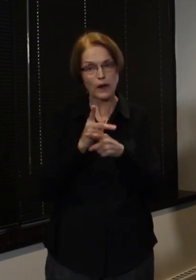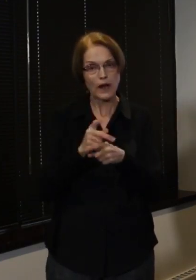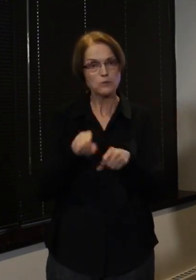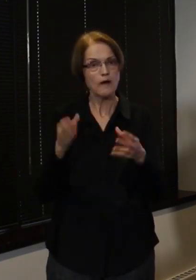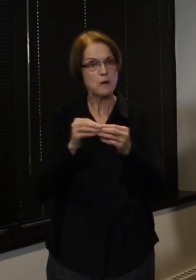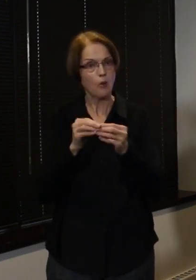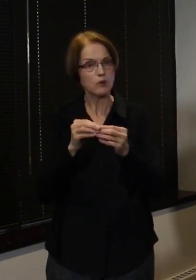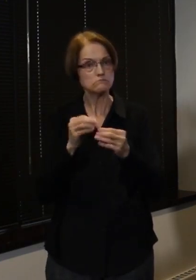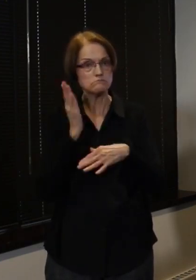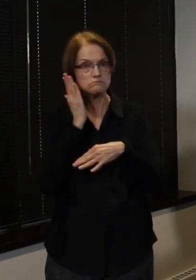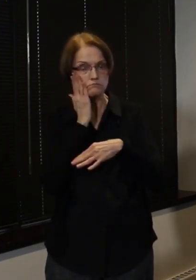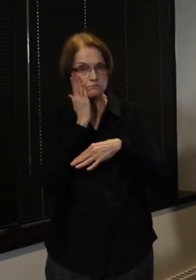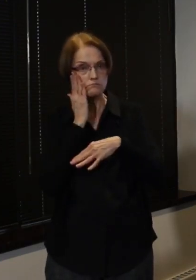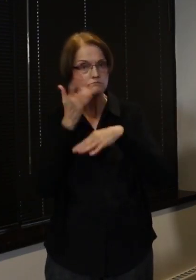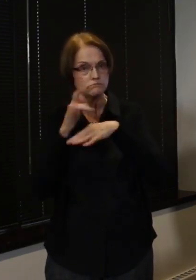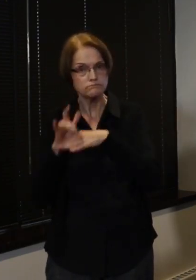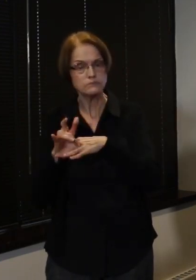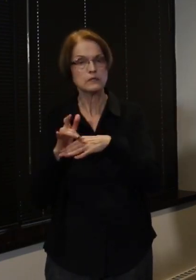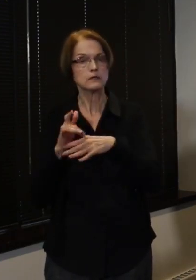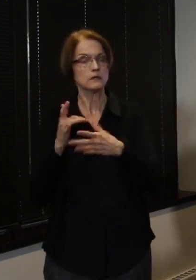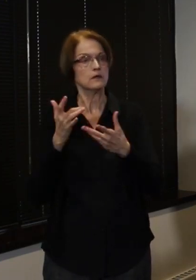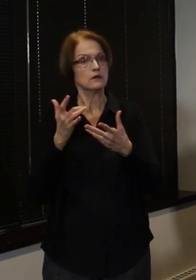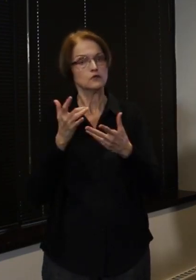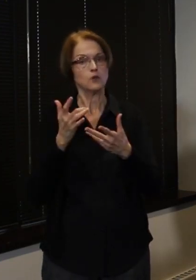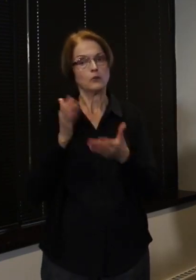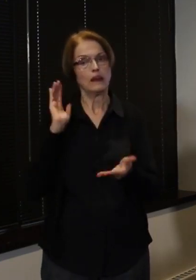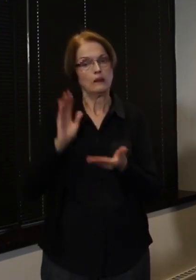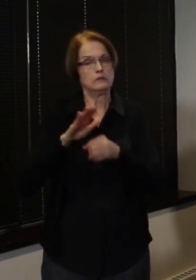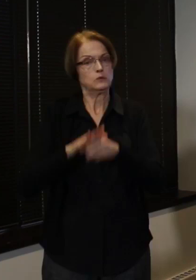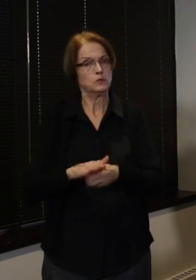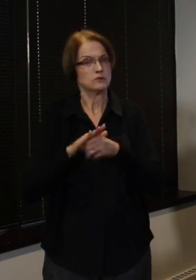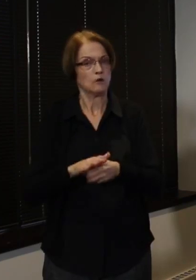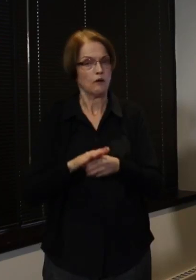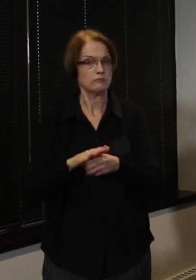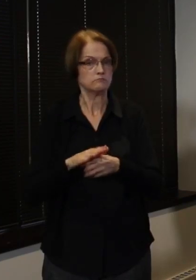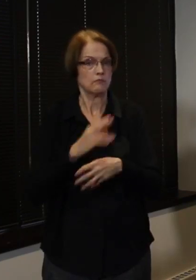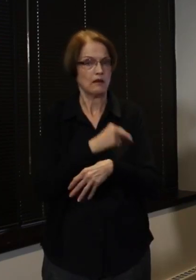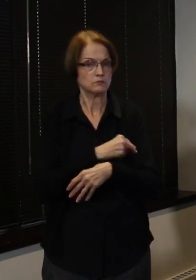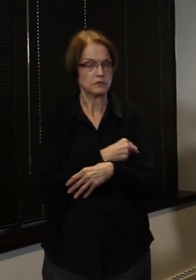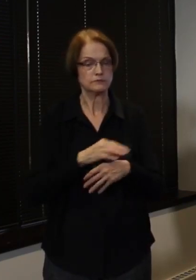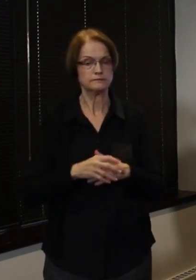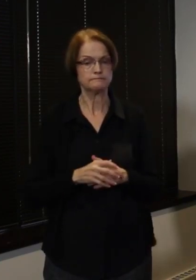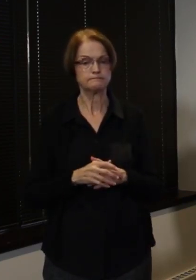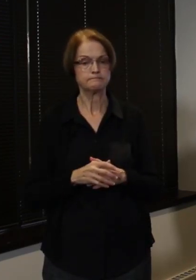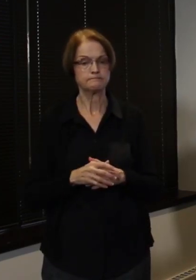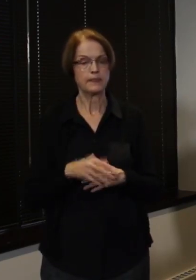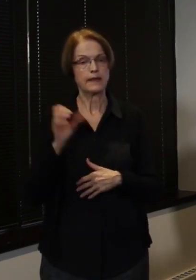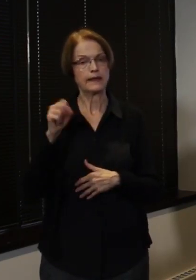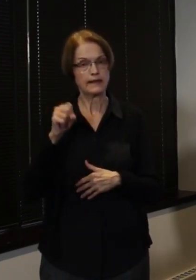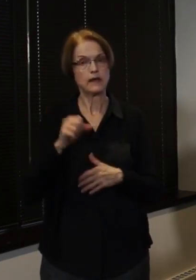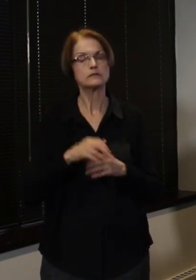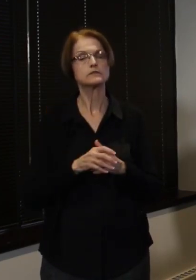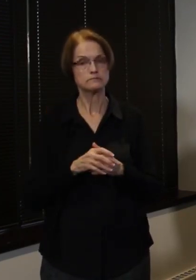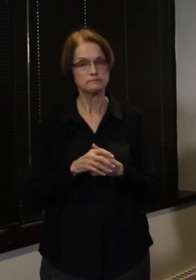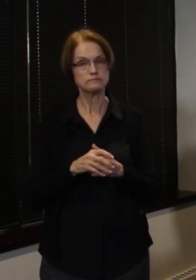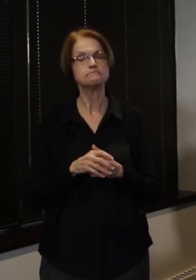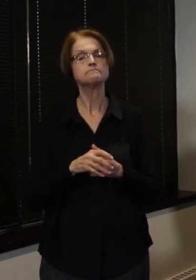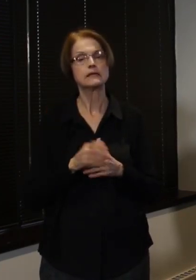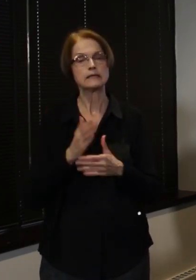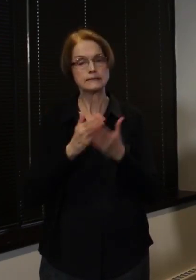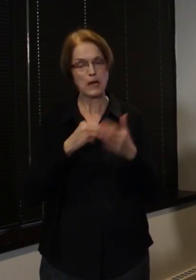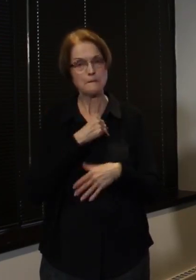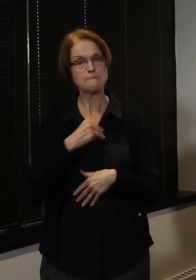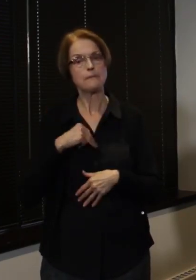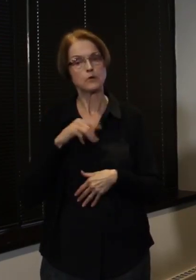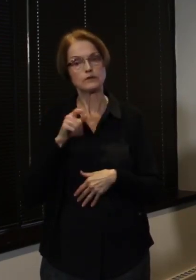just to give a little bit of breathing room to our healthcare systems. Yes, there are members of the task force that do